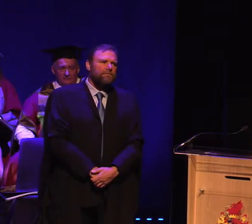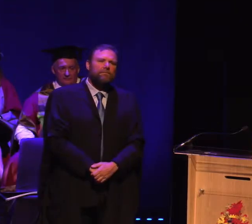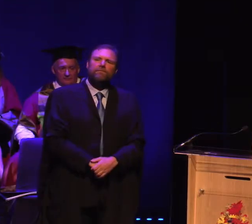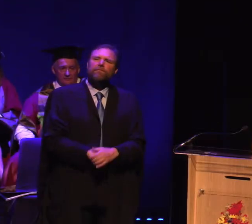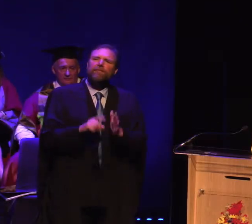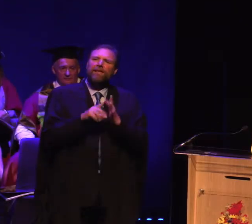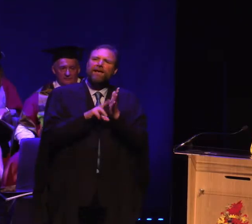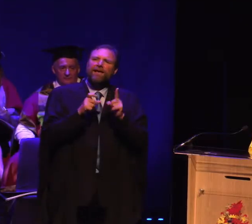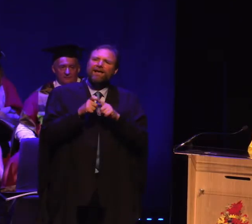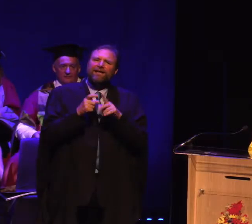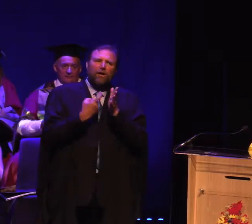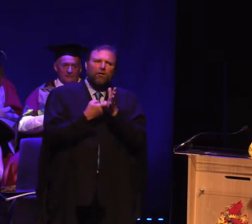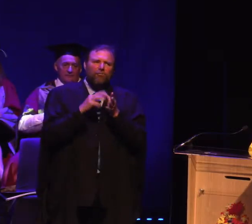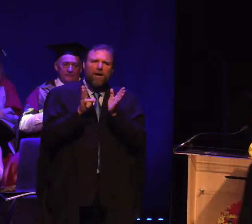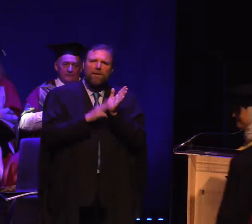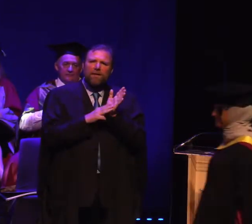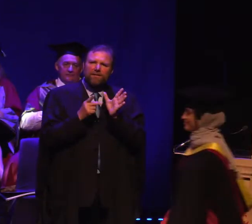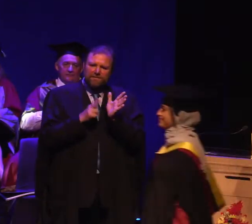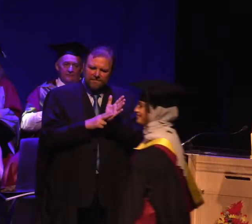Hinda Rahman.